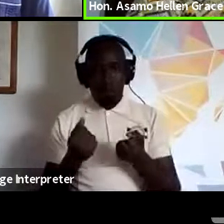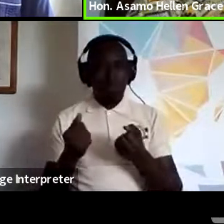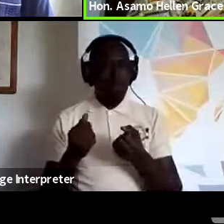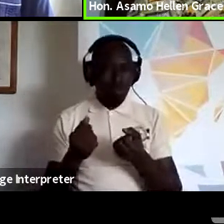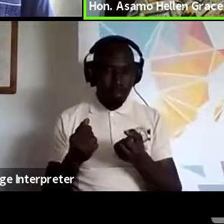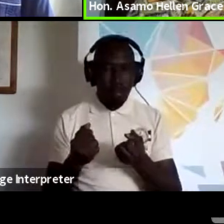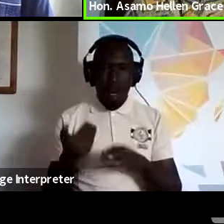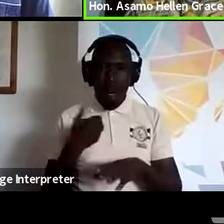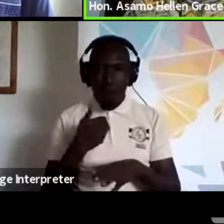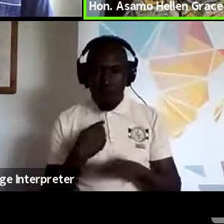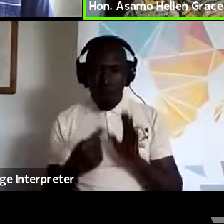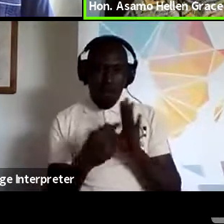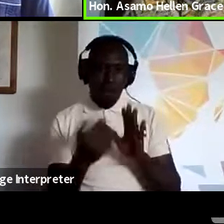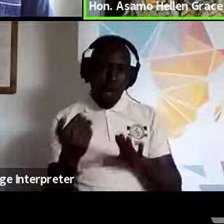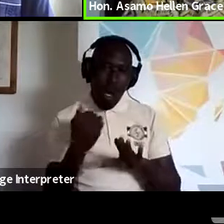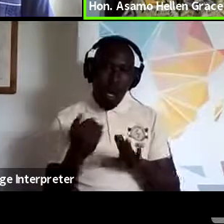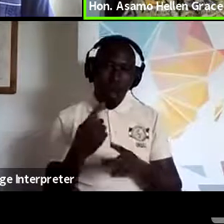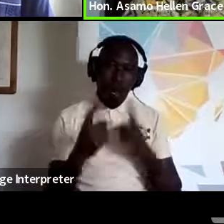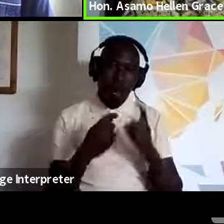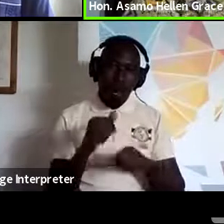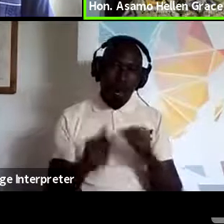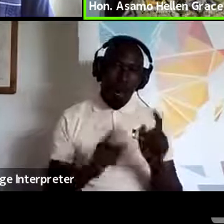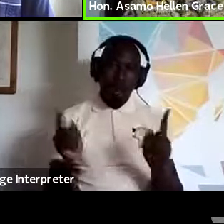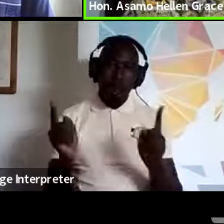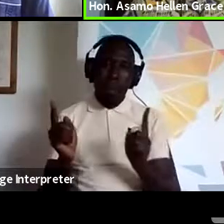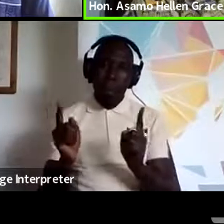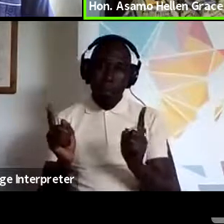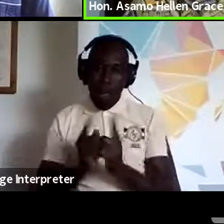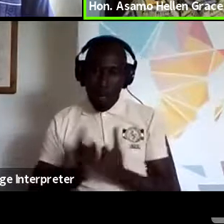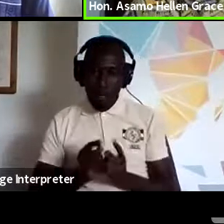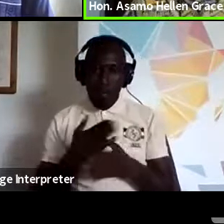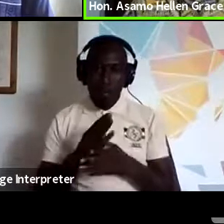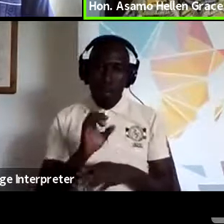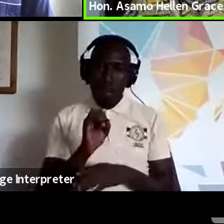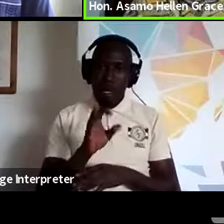For example, you have asked questions about meeting the Minister of ICT,